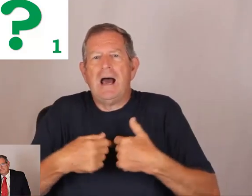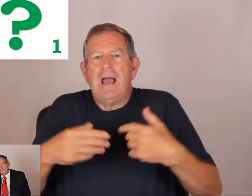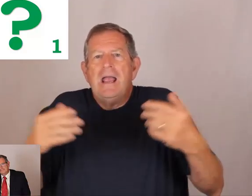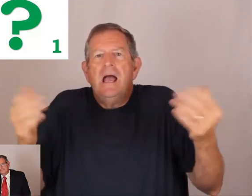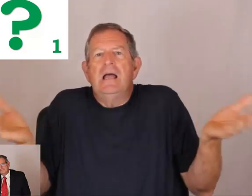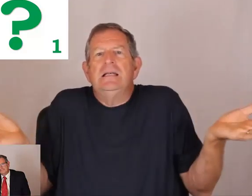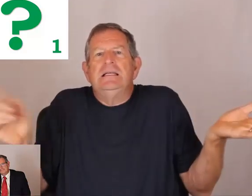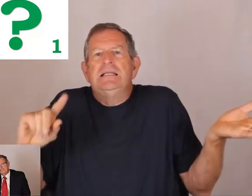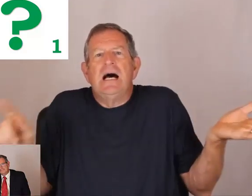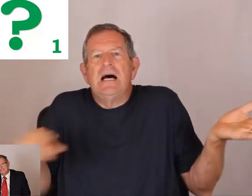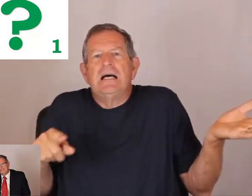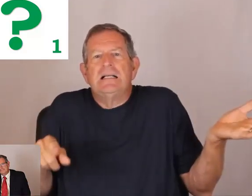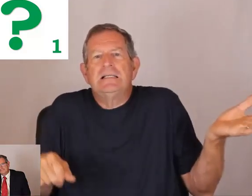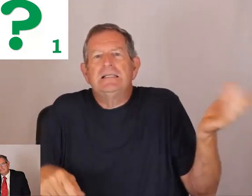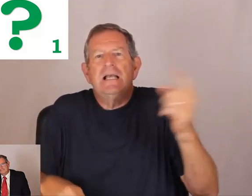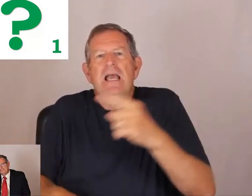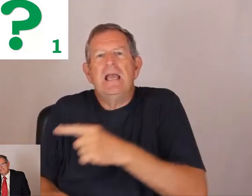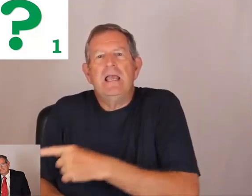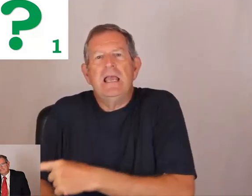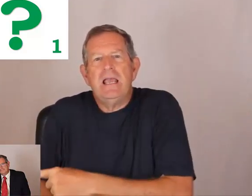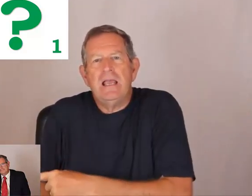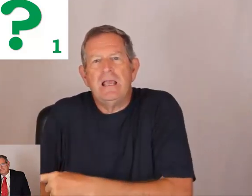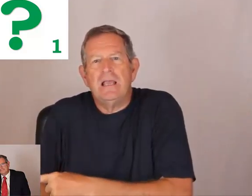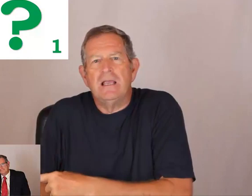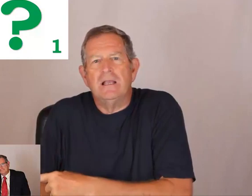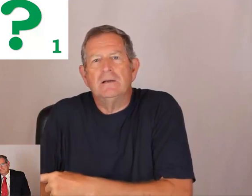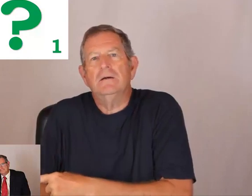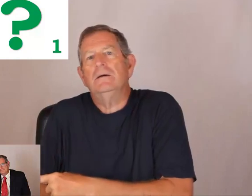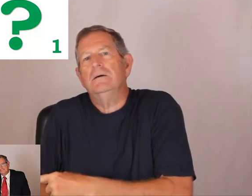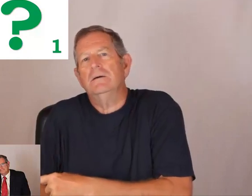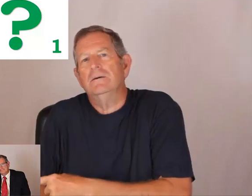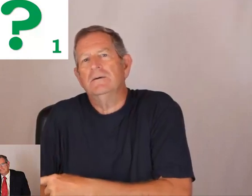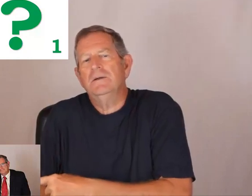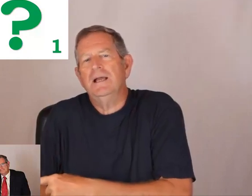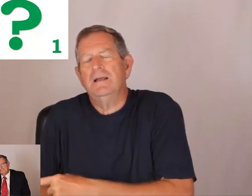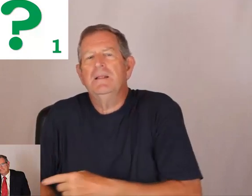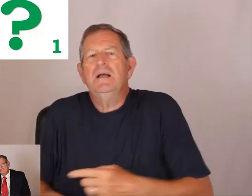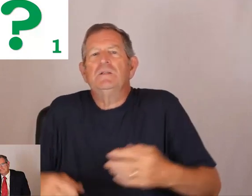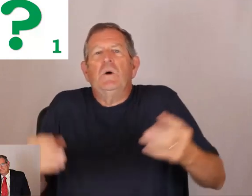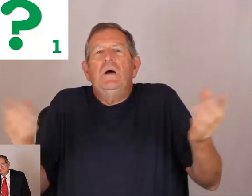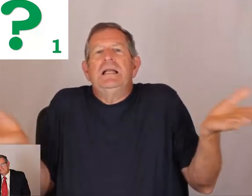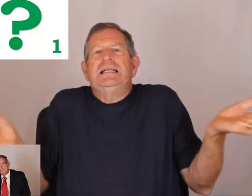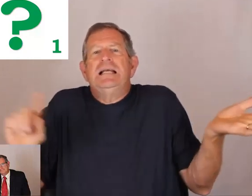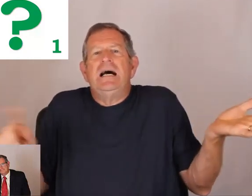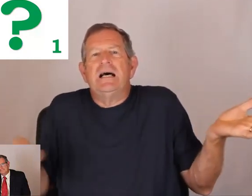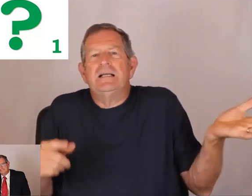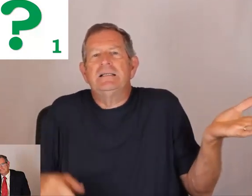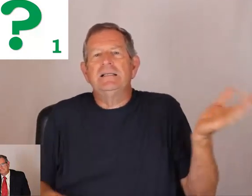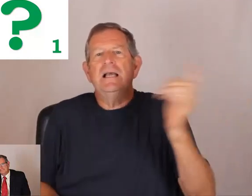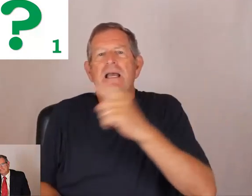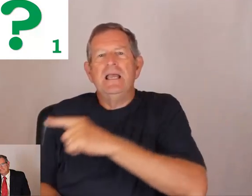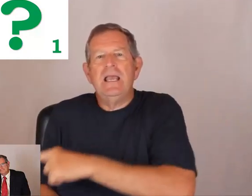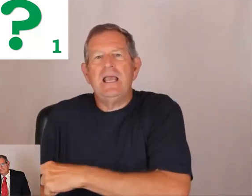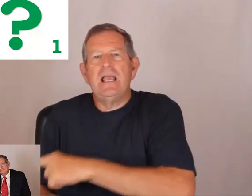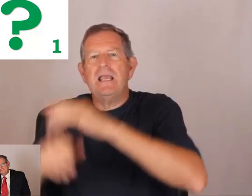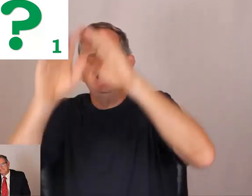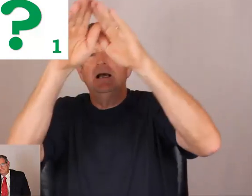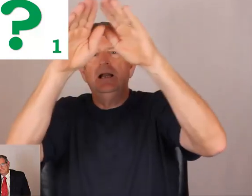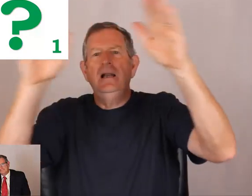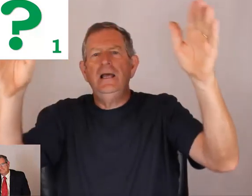I, does he? Oh, okay. So does he